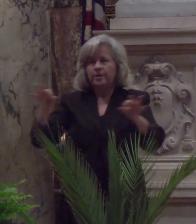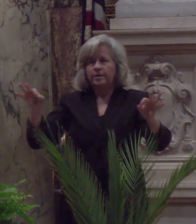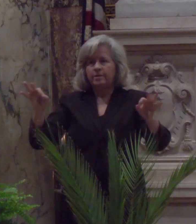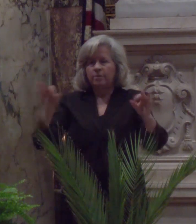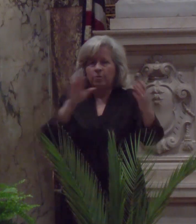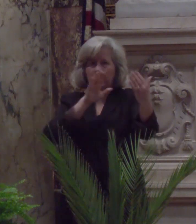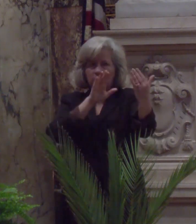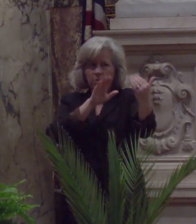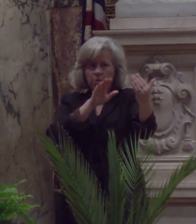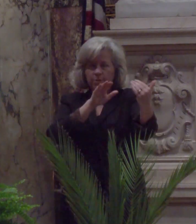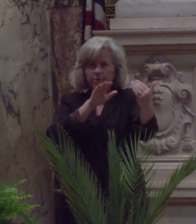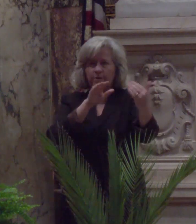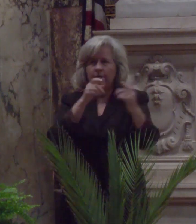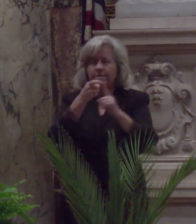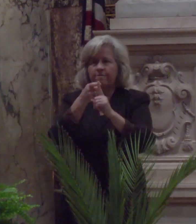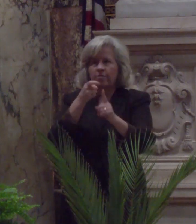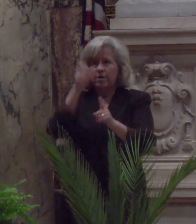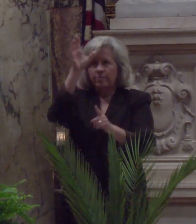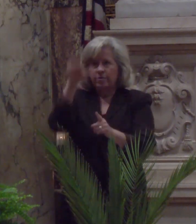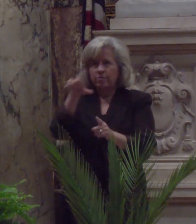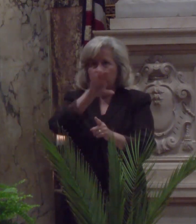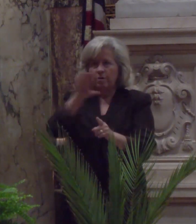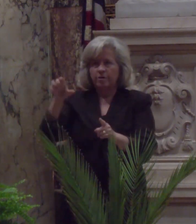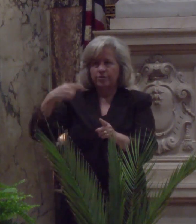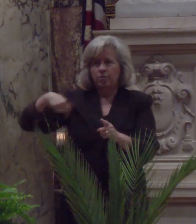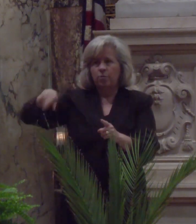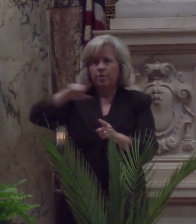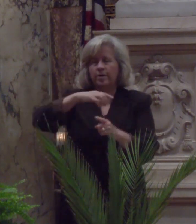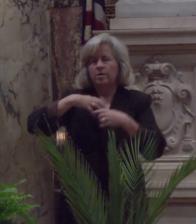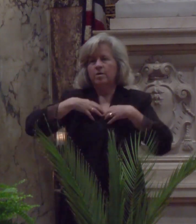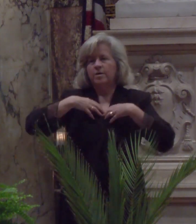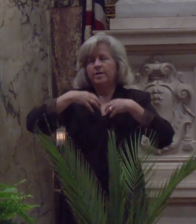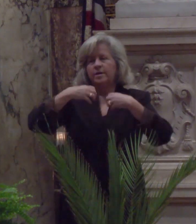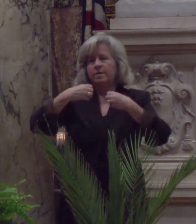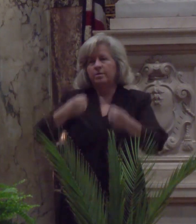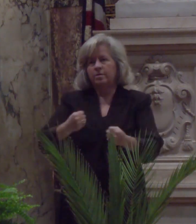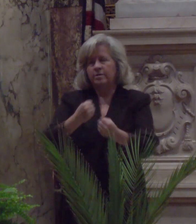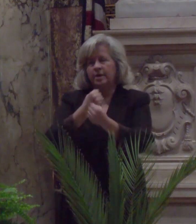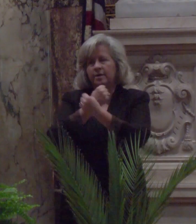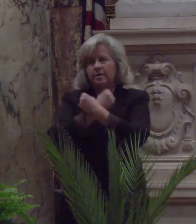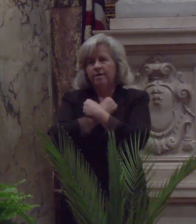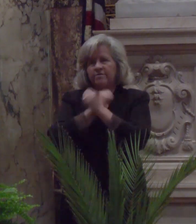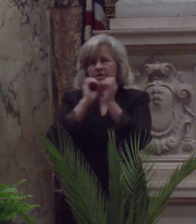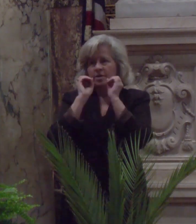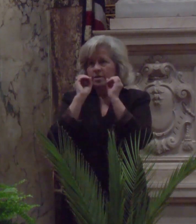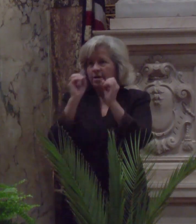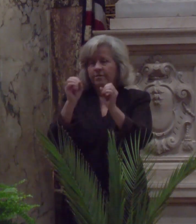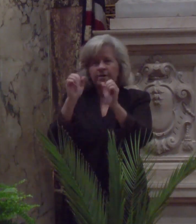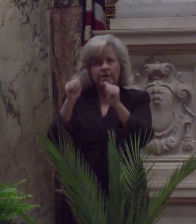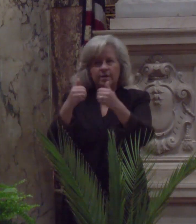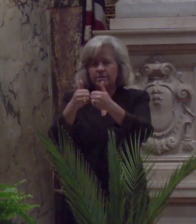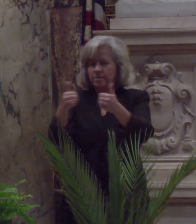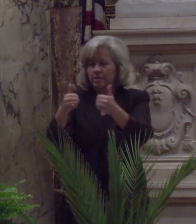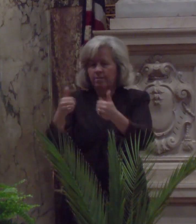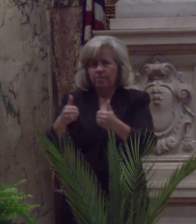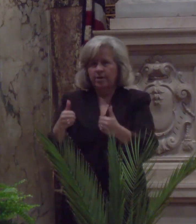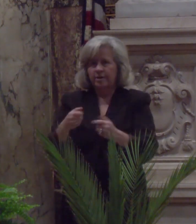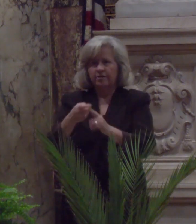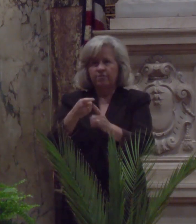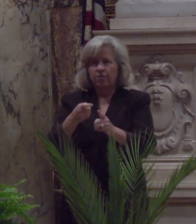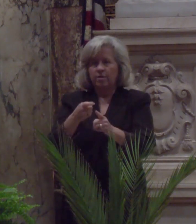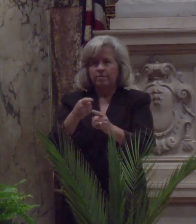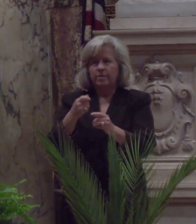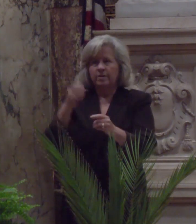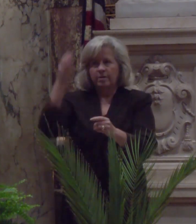hope. By his cross, we have been healed and embraced so that nothing and no one can separate us from his